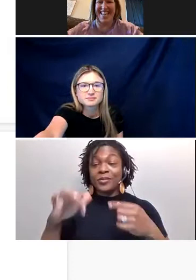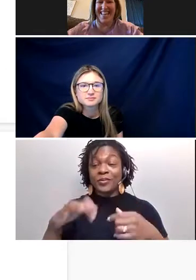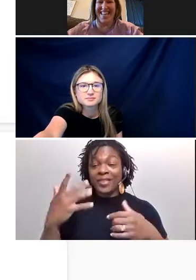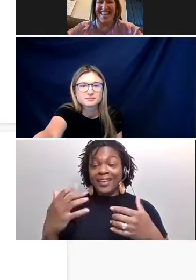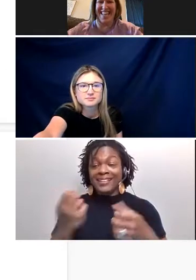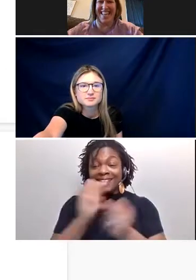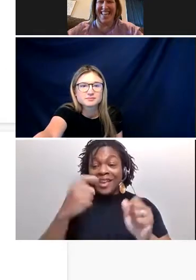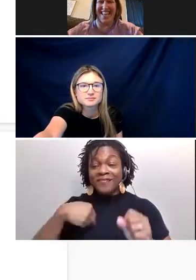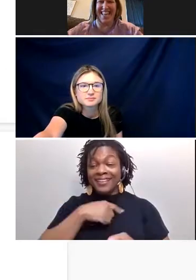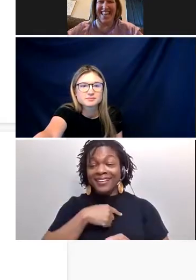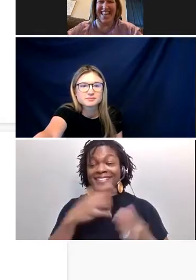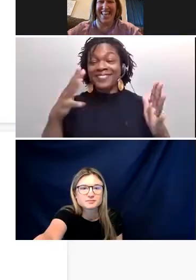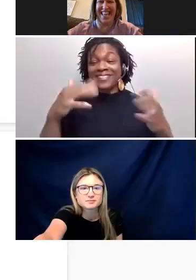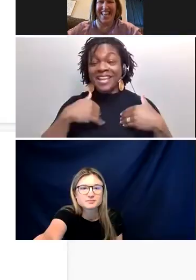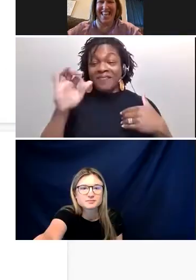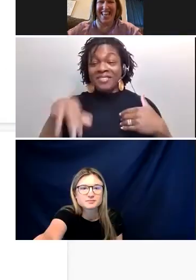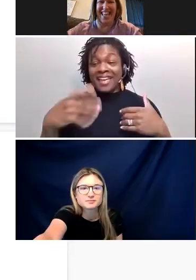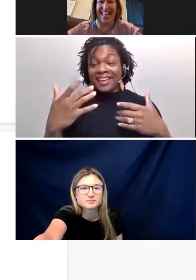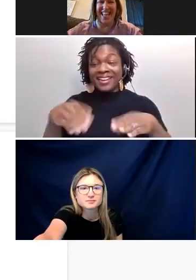covered. So Lillian, go ahead.